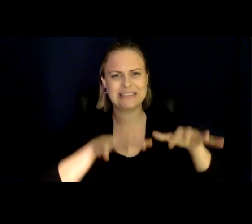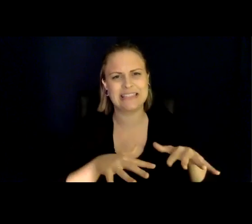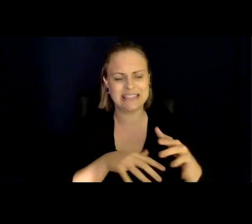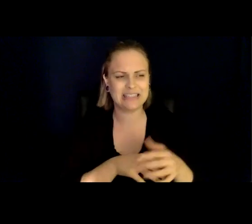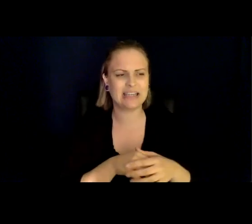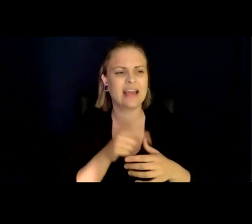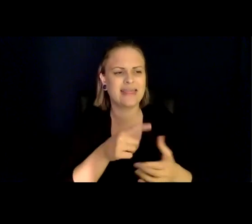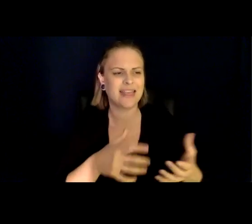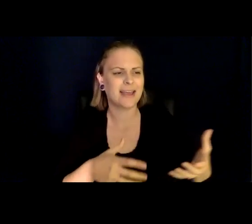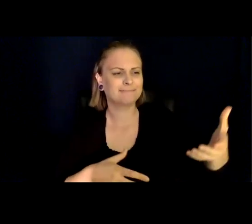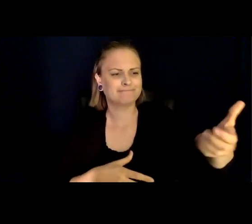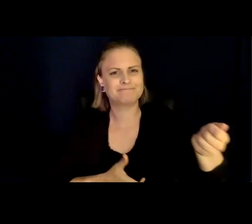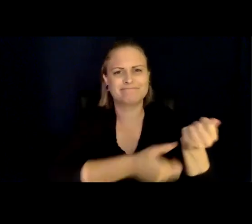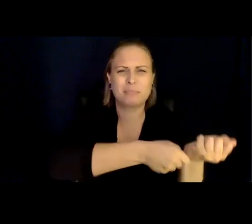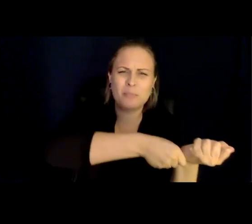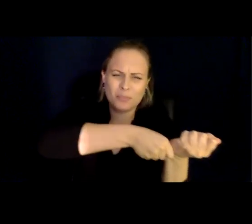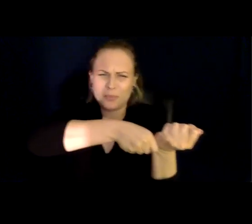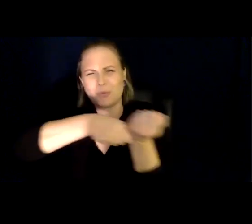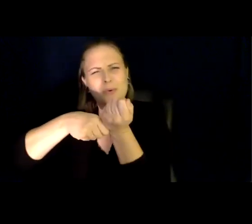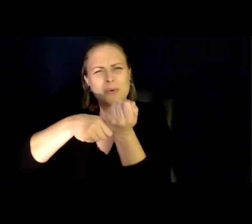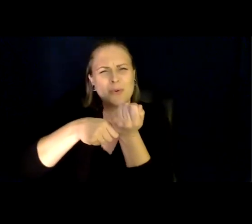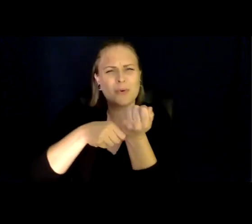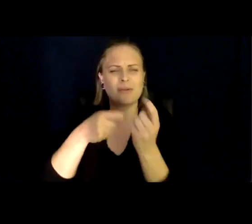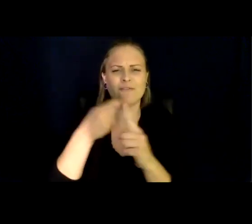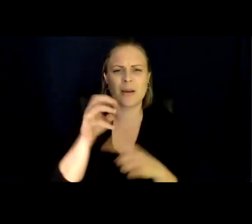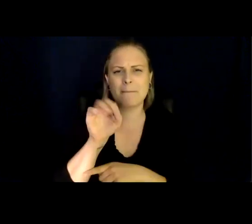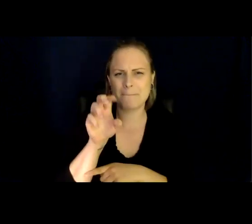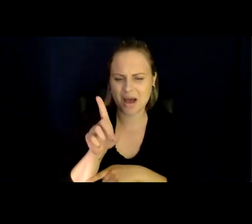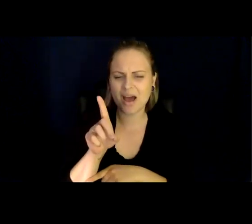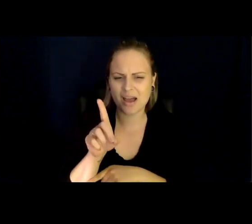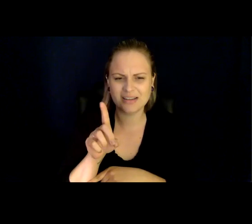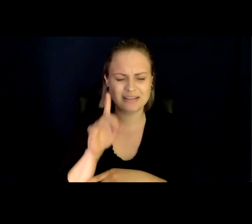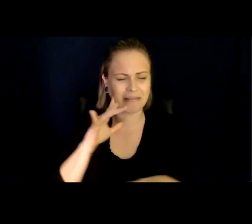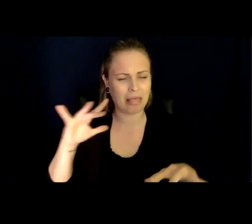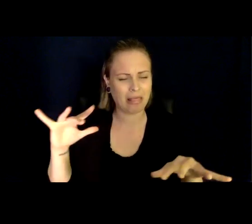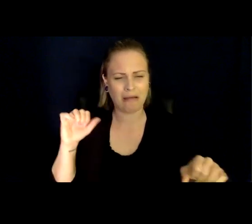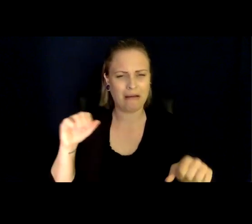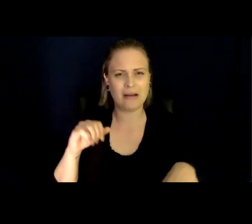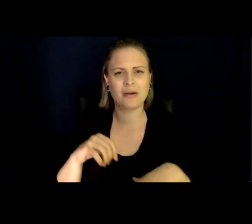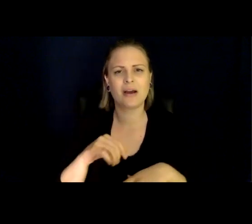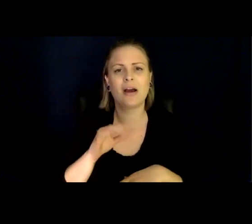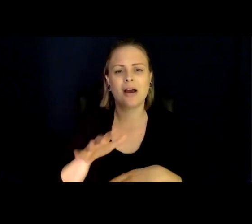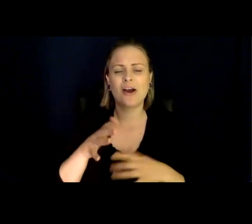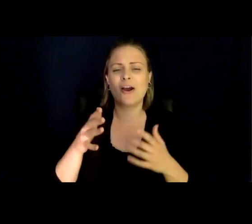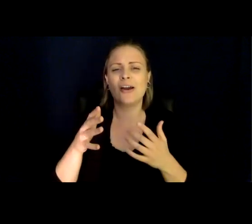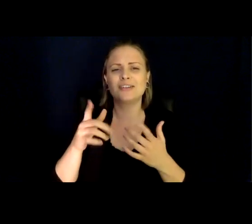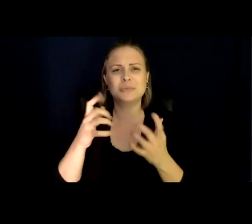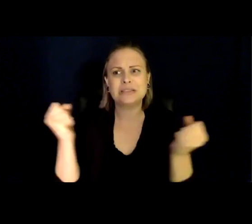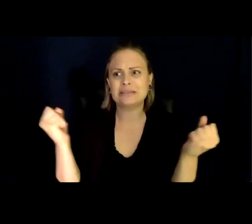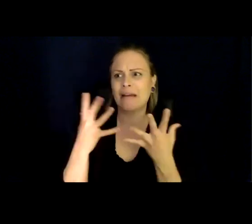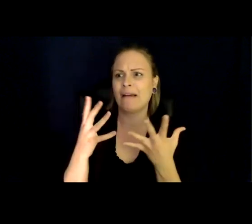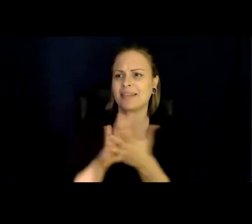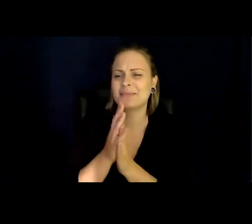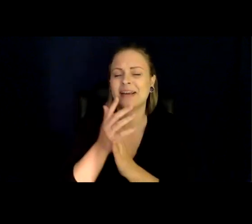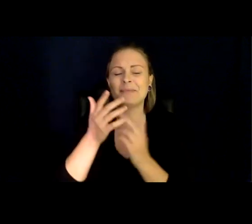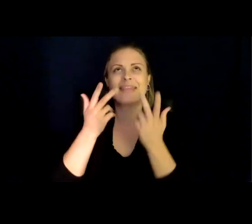extracted her from the mud with a whooshing sound, heartening to her ears. Her terror melted into laughter, abetted by her classmates in a